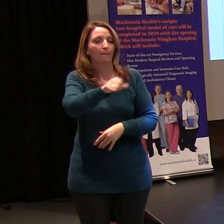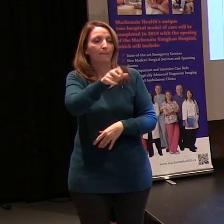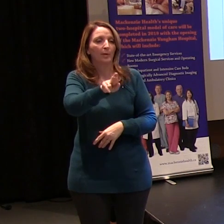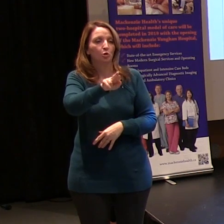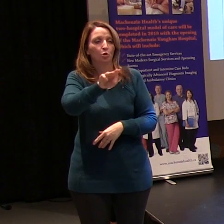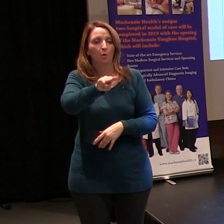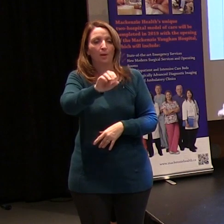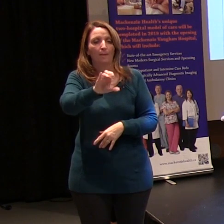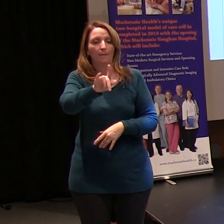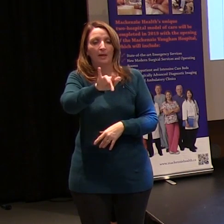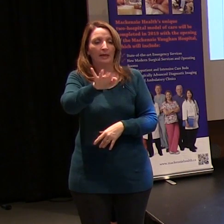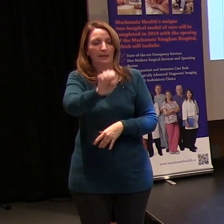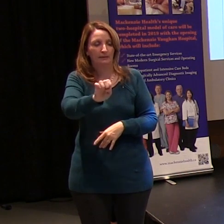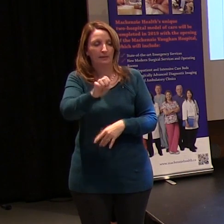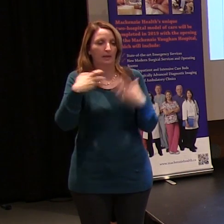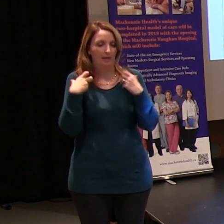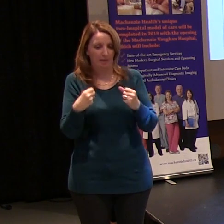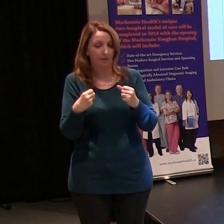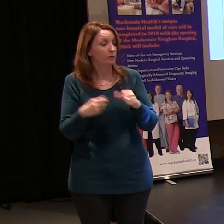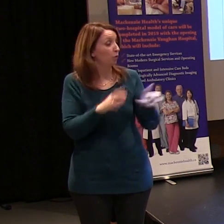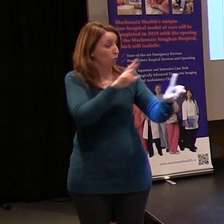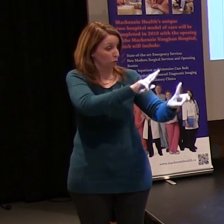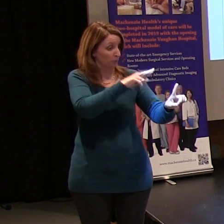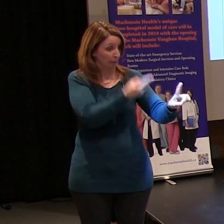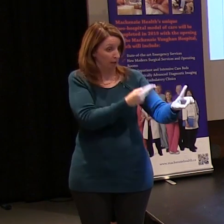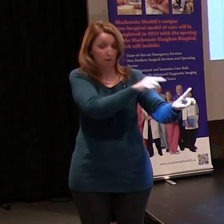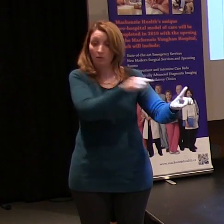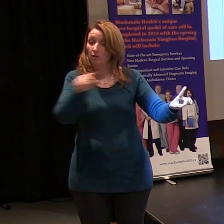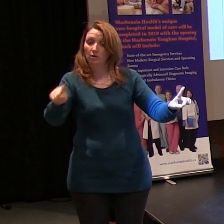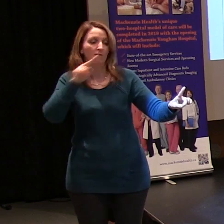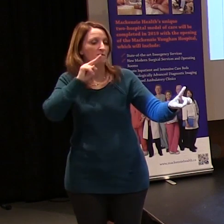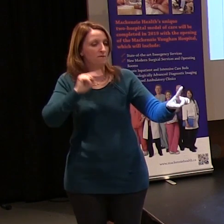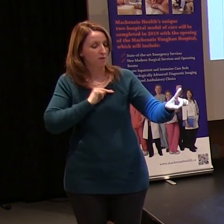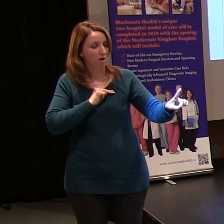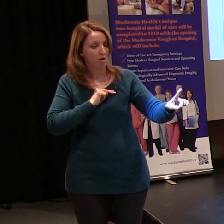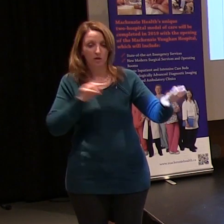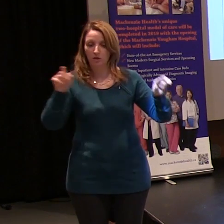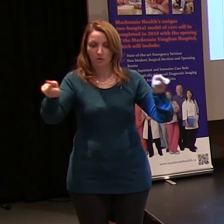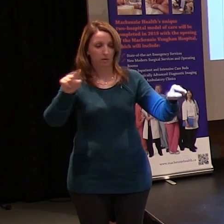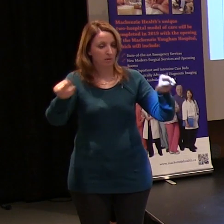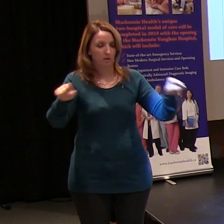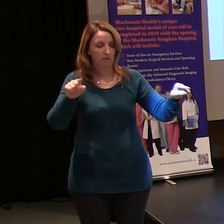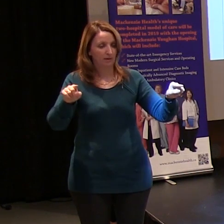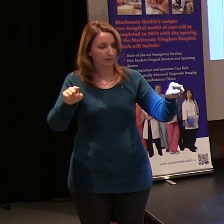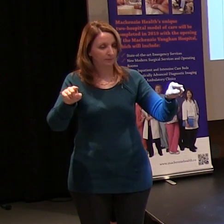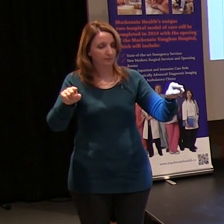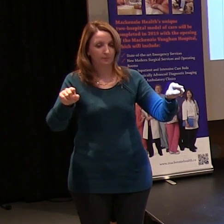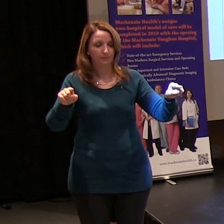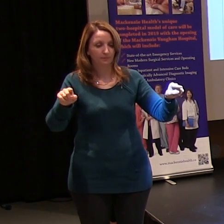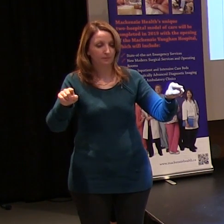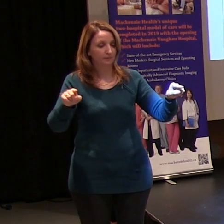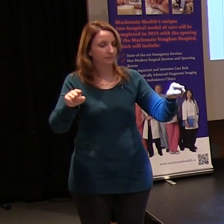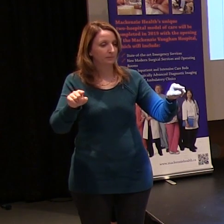Mackenzie Health between Richmond Hill and Vaughan. This kind of physical location will create kind